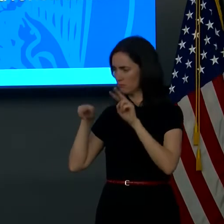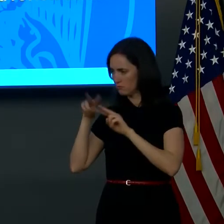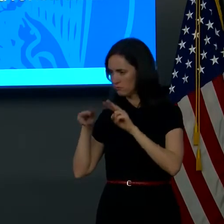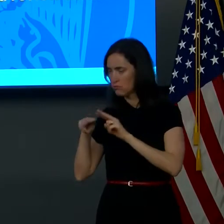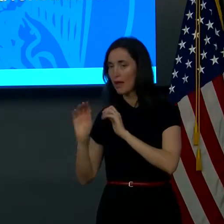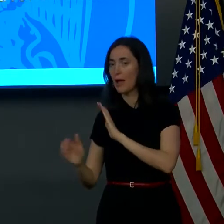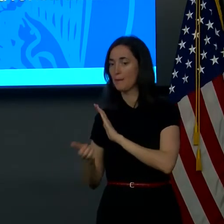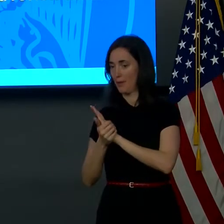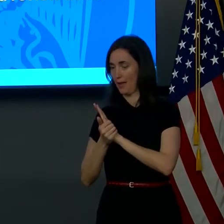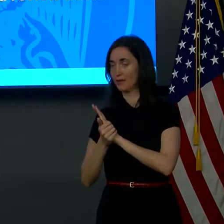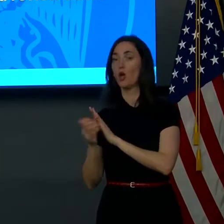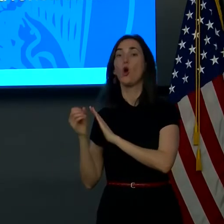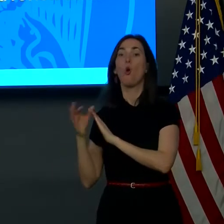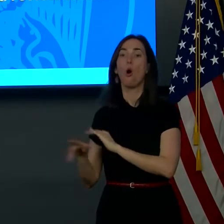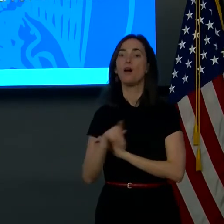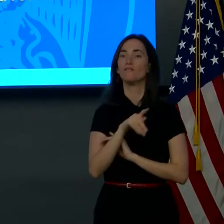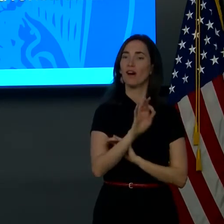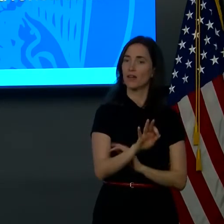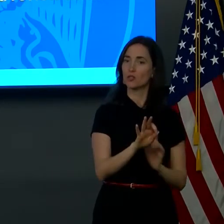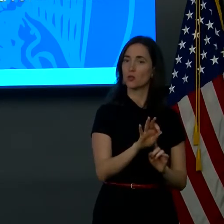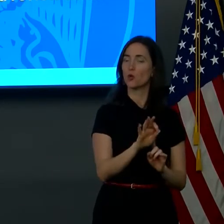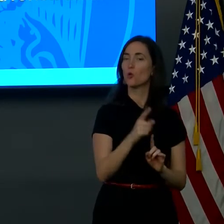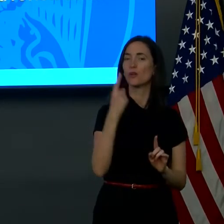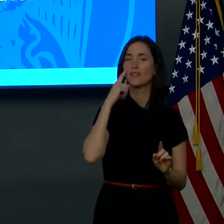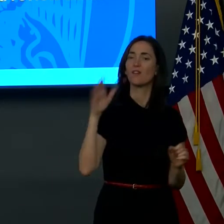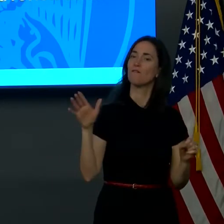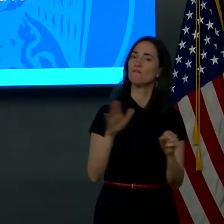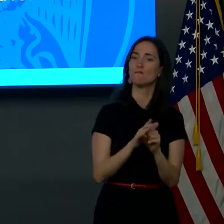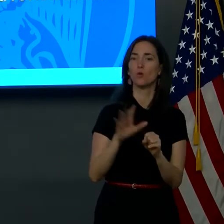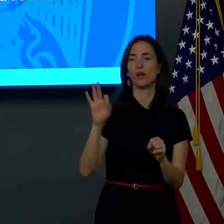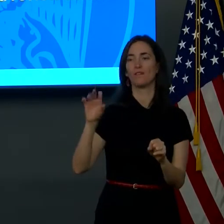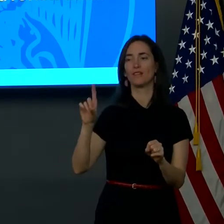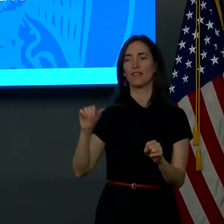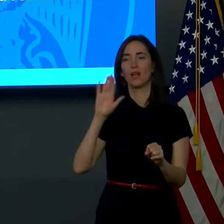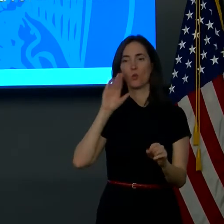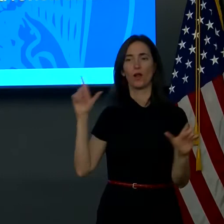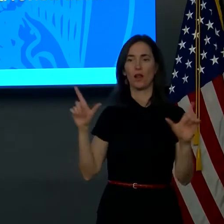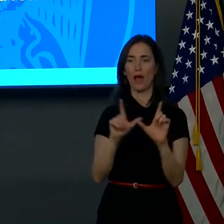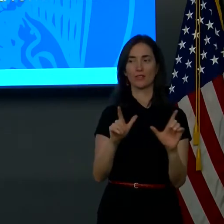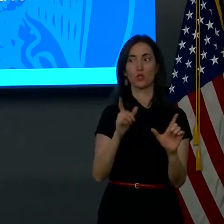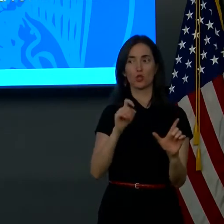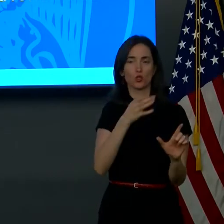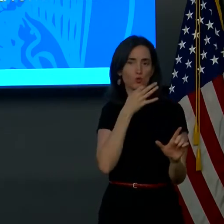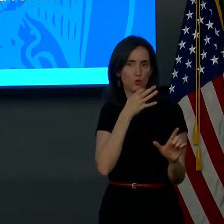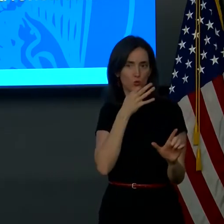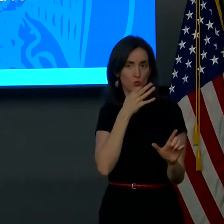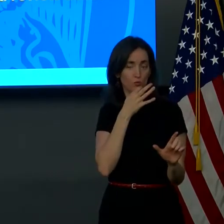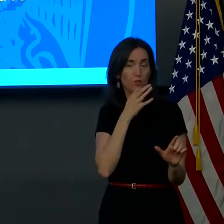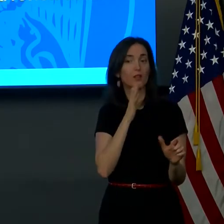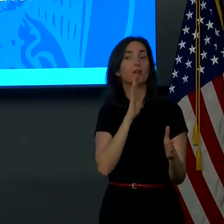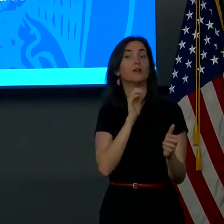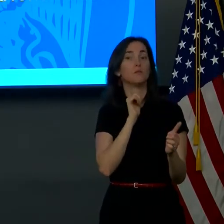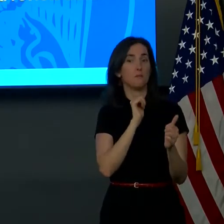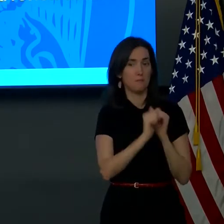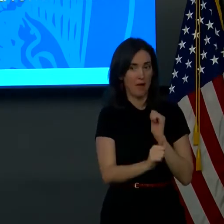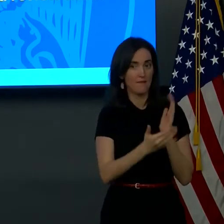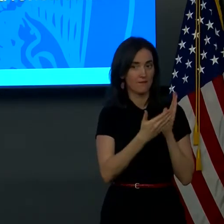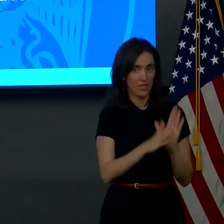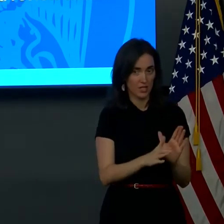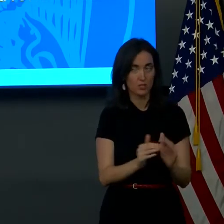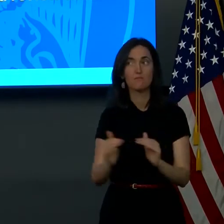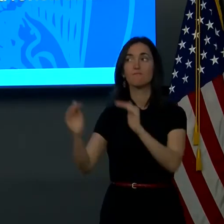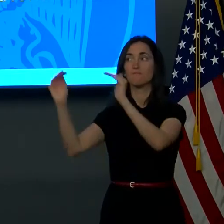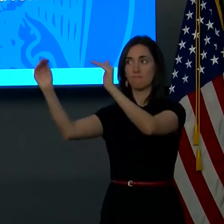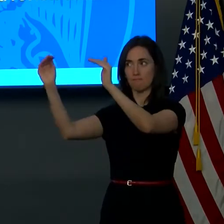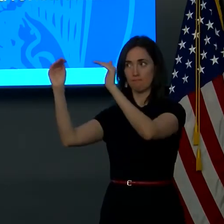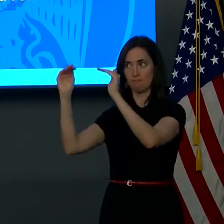the full licensure of the Pfizer vaccine, which we think is going to happen very quickly. After that happens, then the CDC's Advisory Committee on